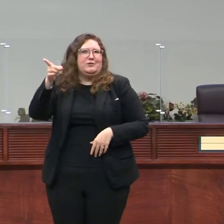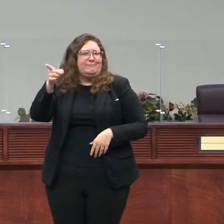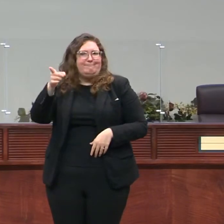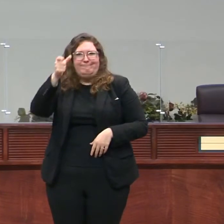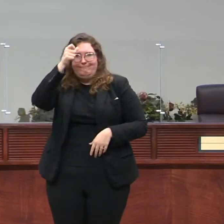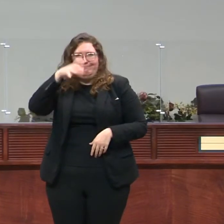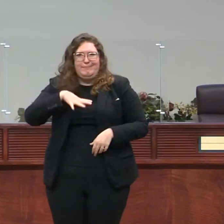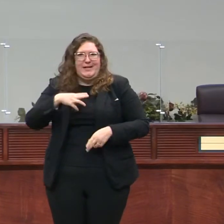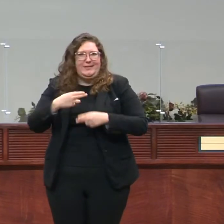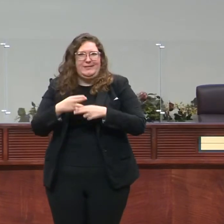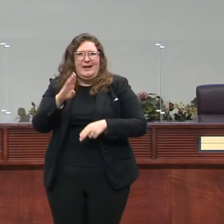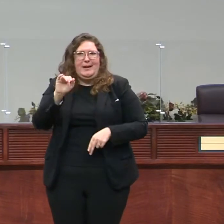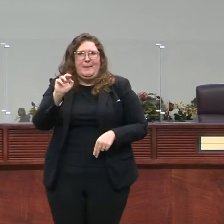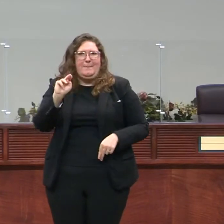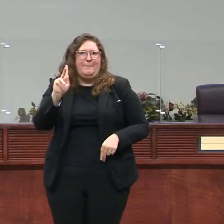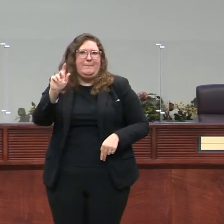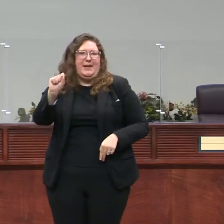working